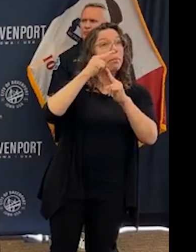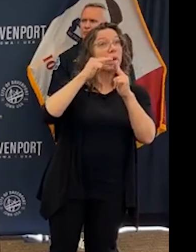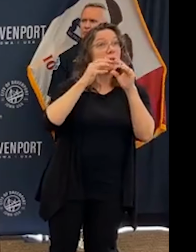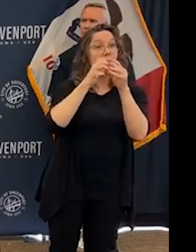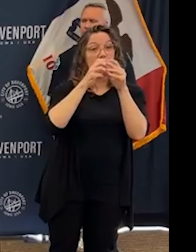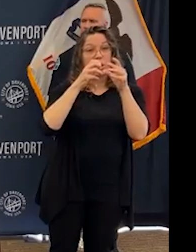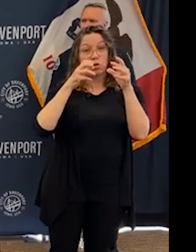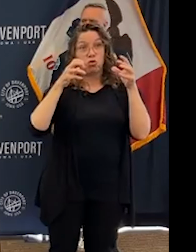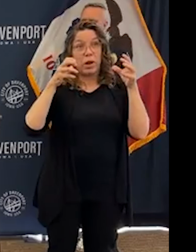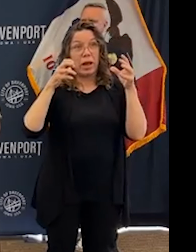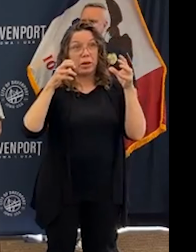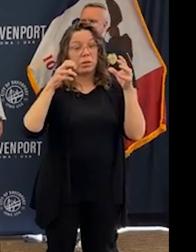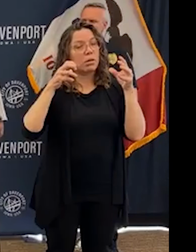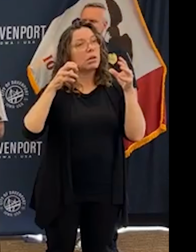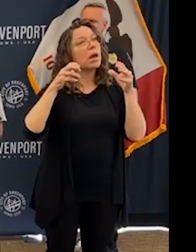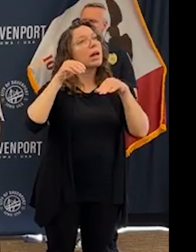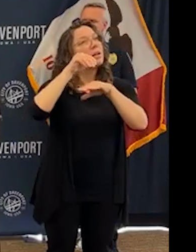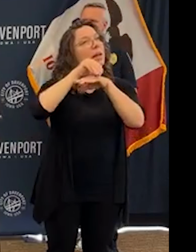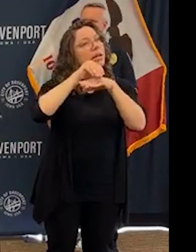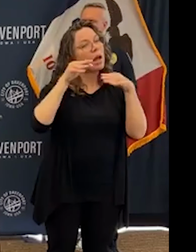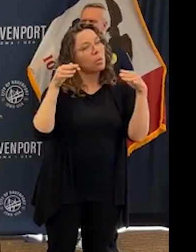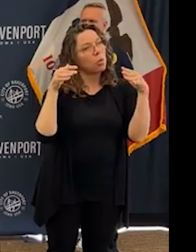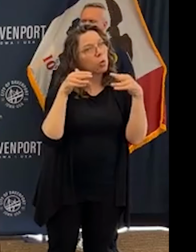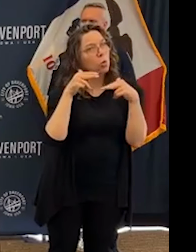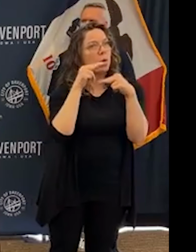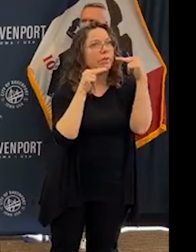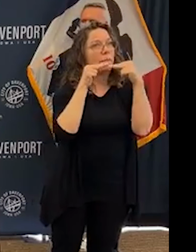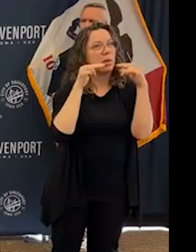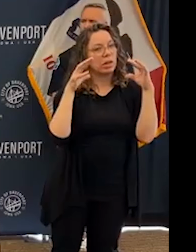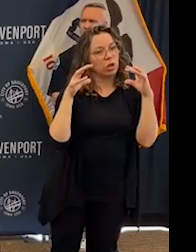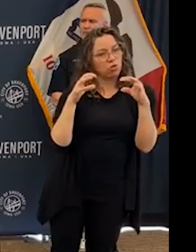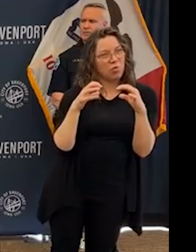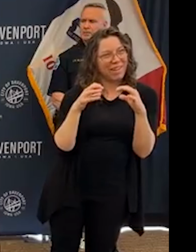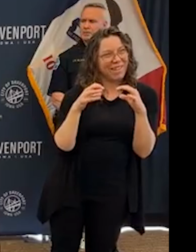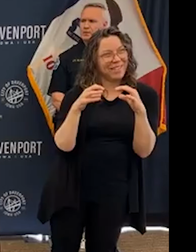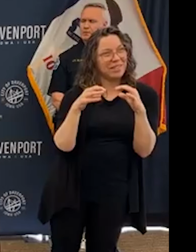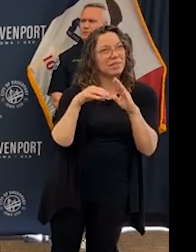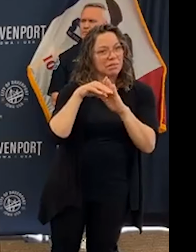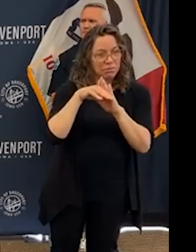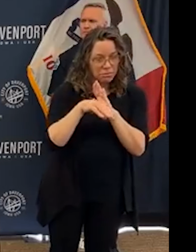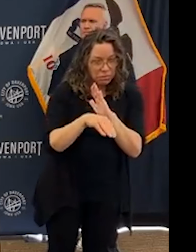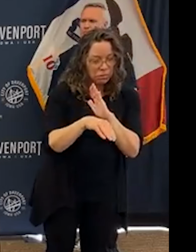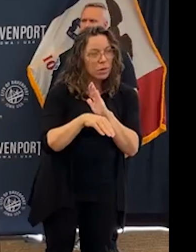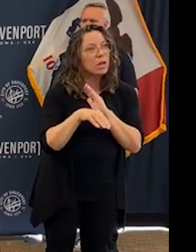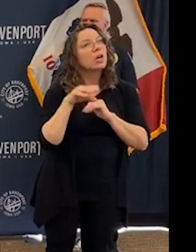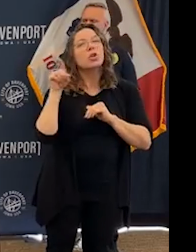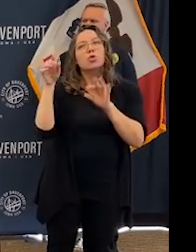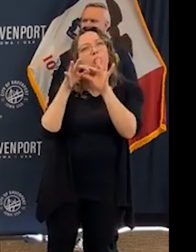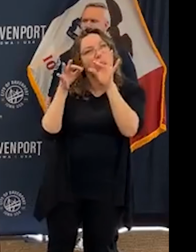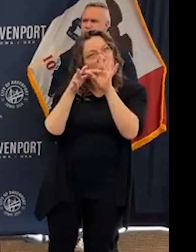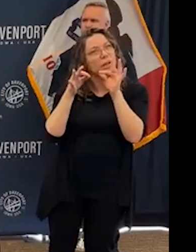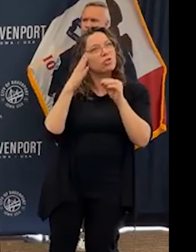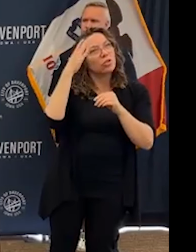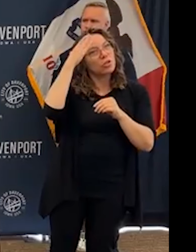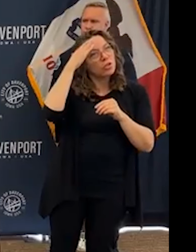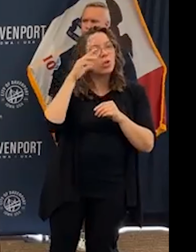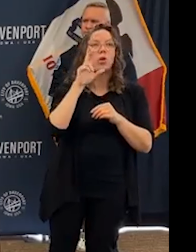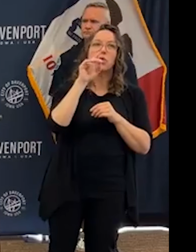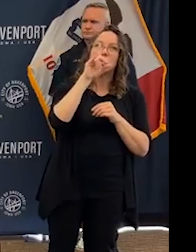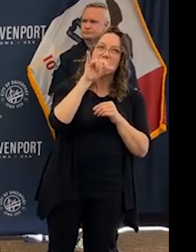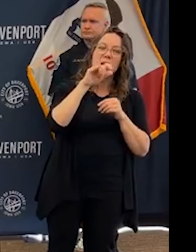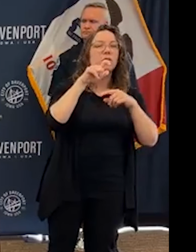us. It's telling us what it wants to do. So you mentioned utility closets or doors. Yes, we might have to go into them and